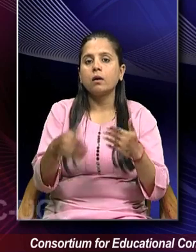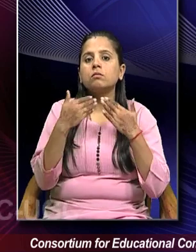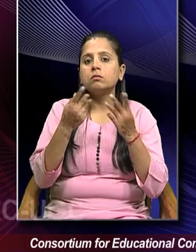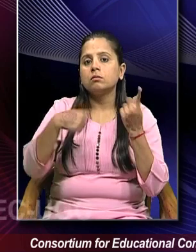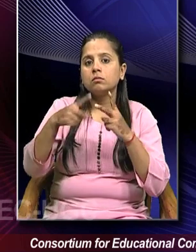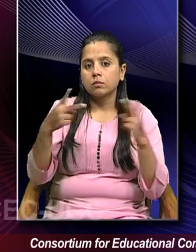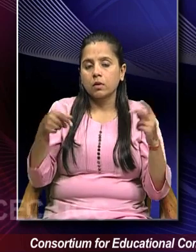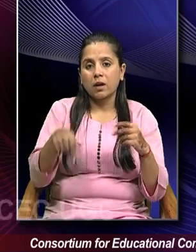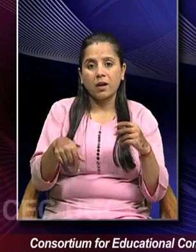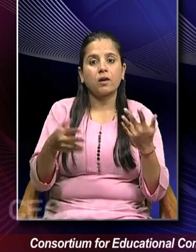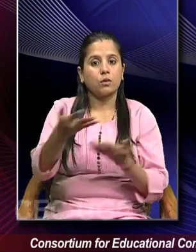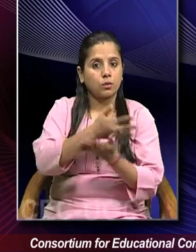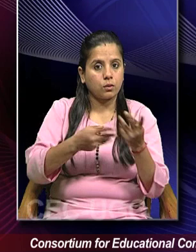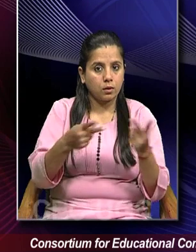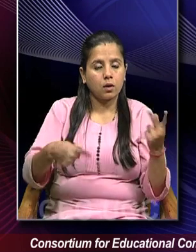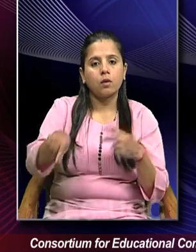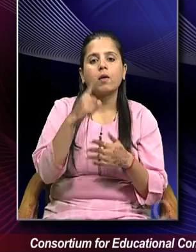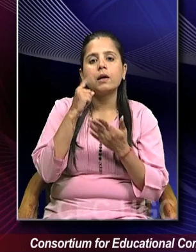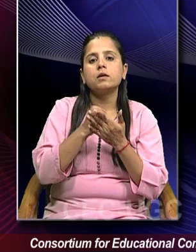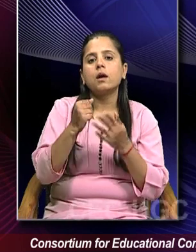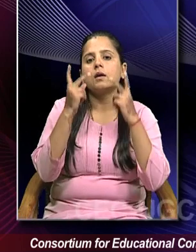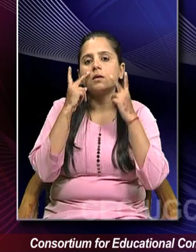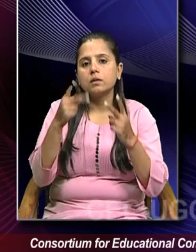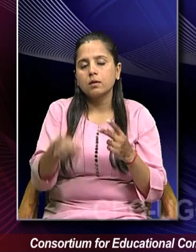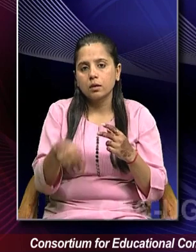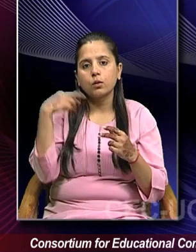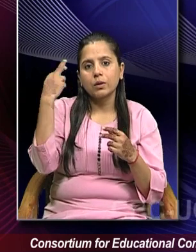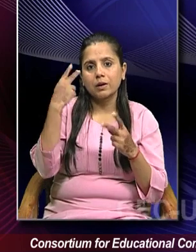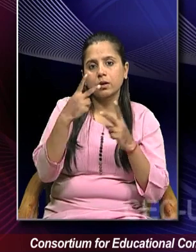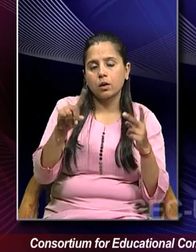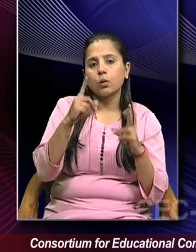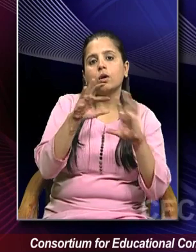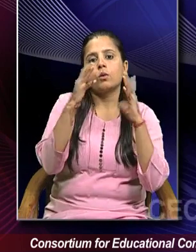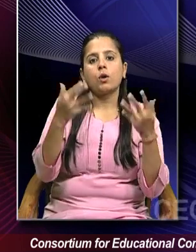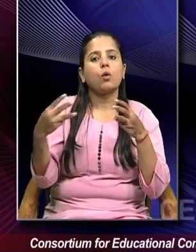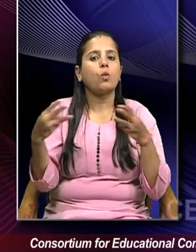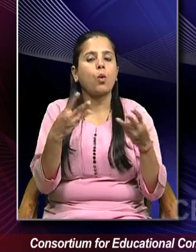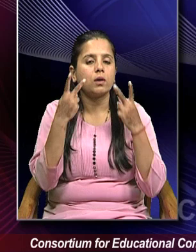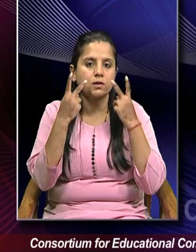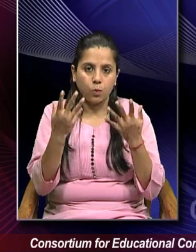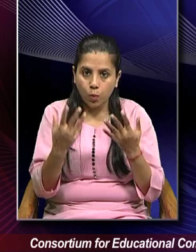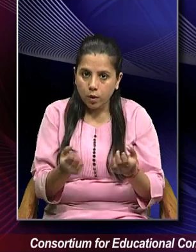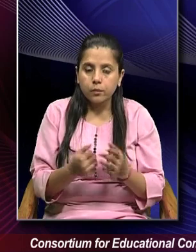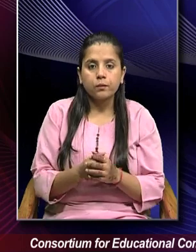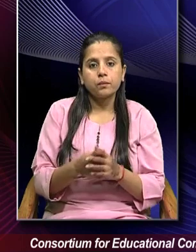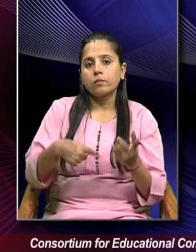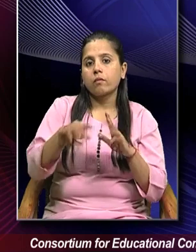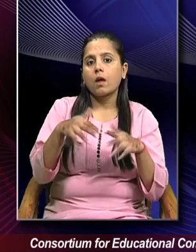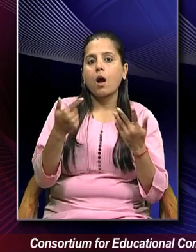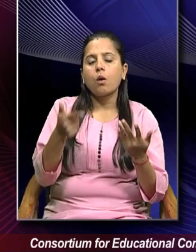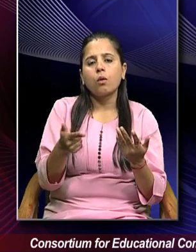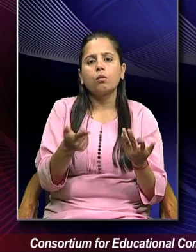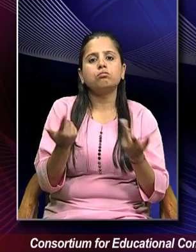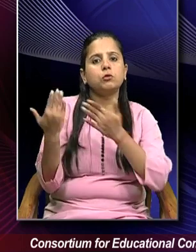of our discussion, we will try to see the various causes of the First World War, that the kind of how they were